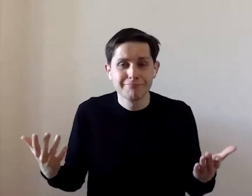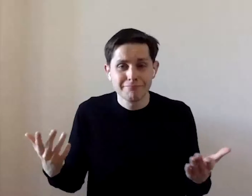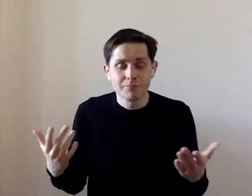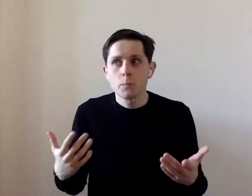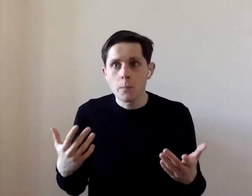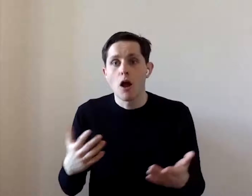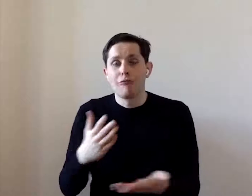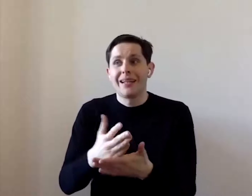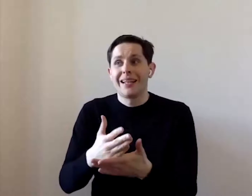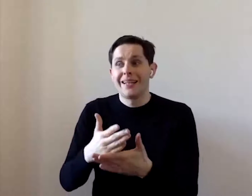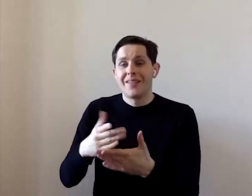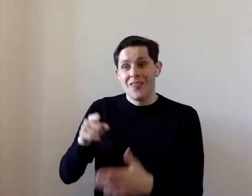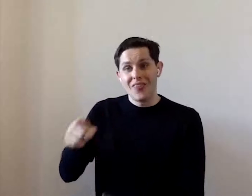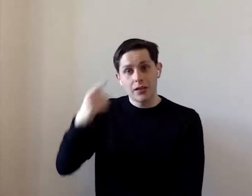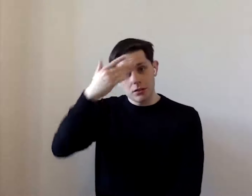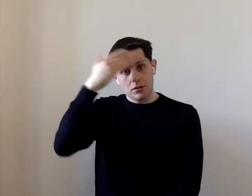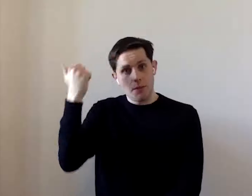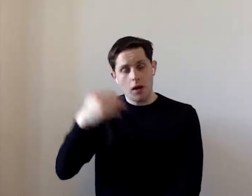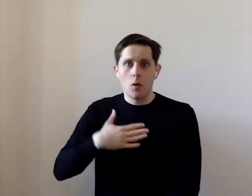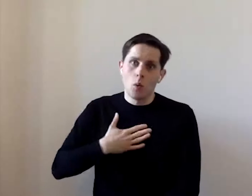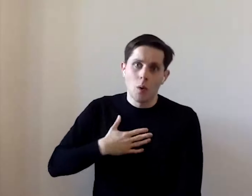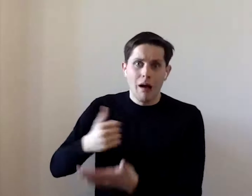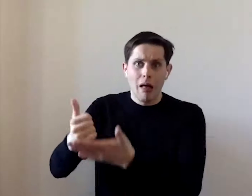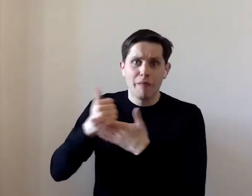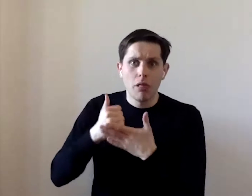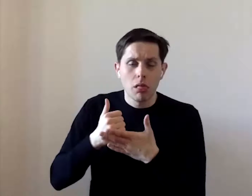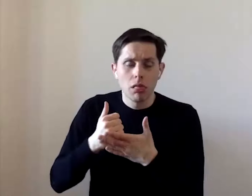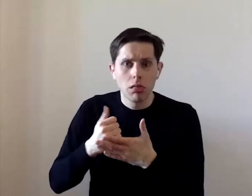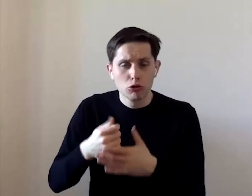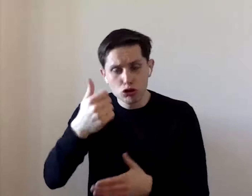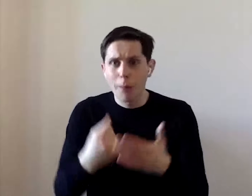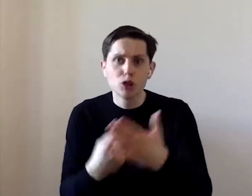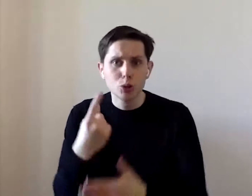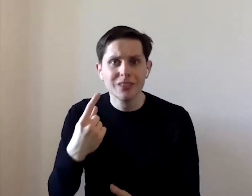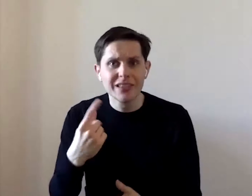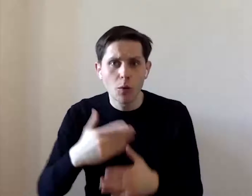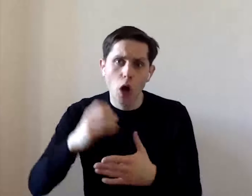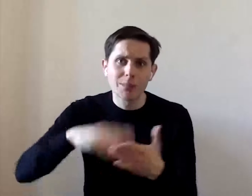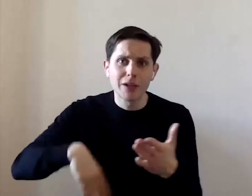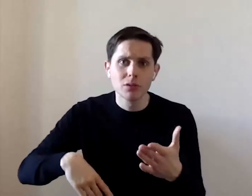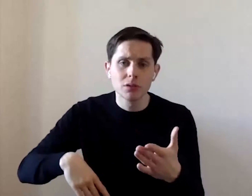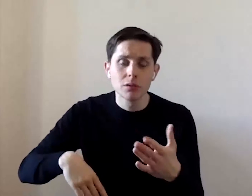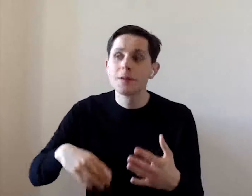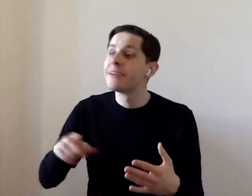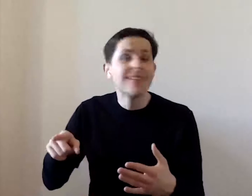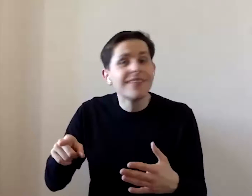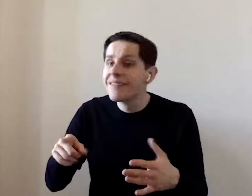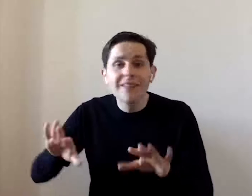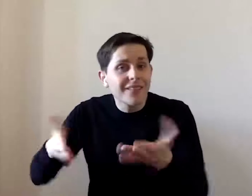been working there ever since. But if I hadn't have had that opportunity and that work experience of that summer,